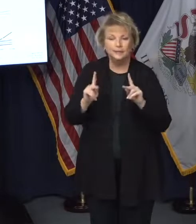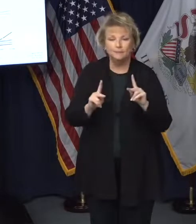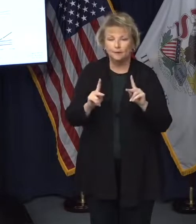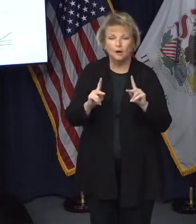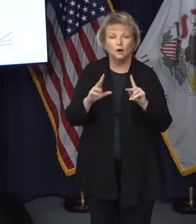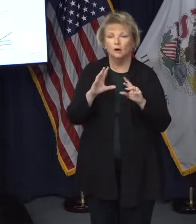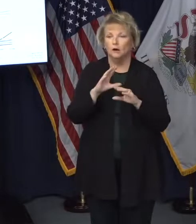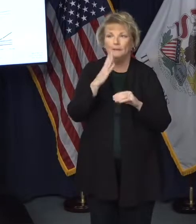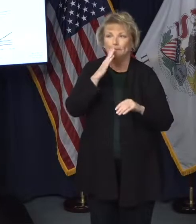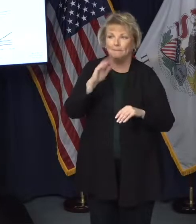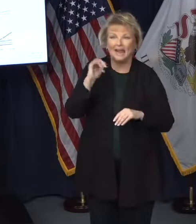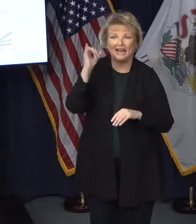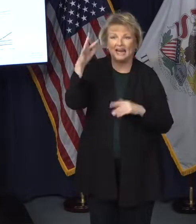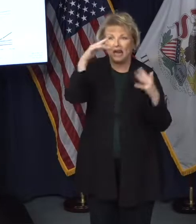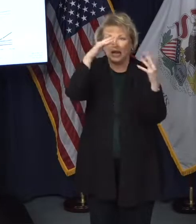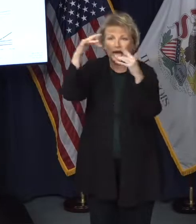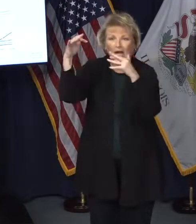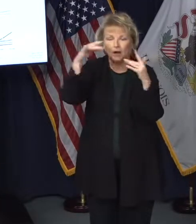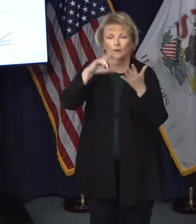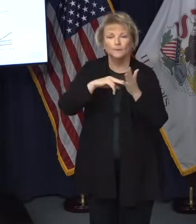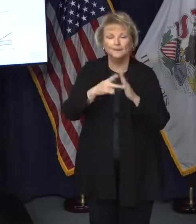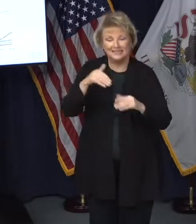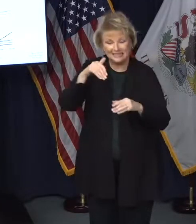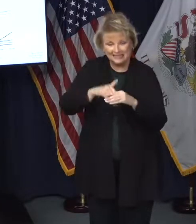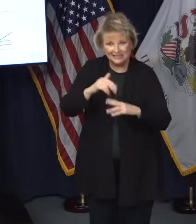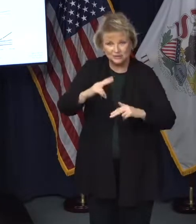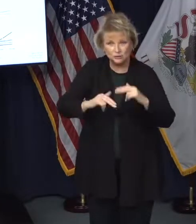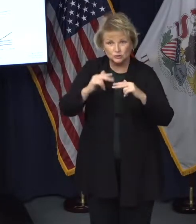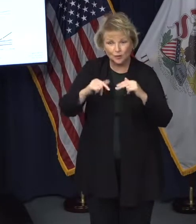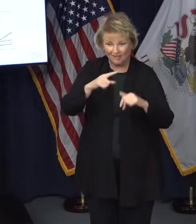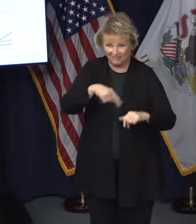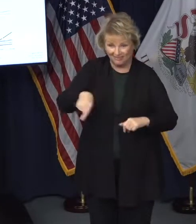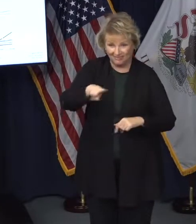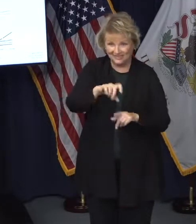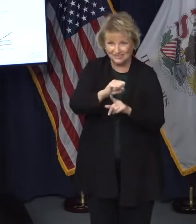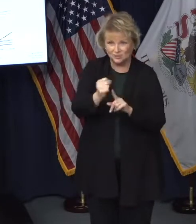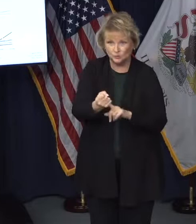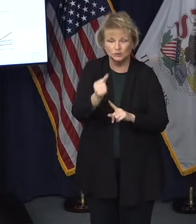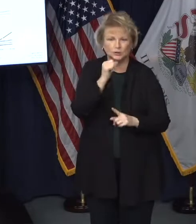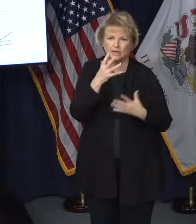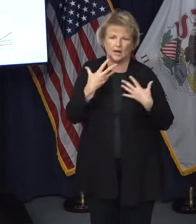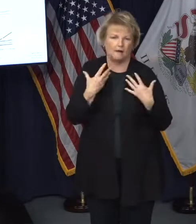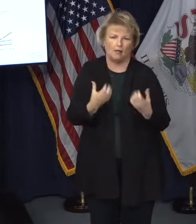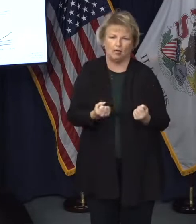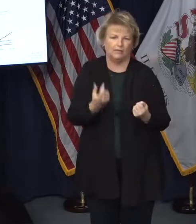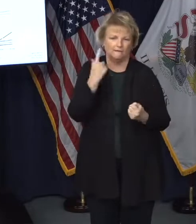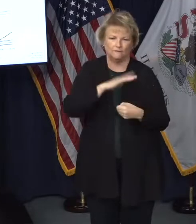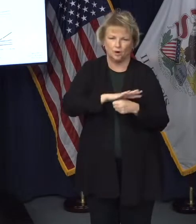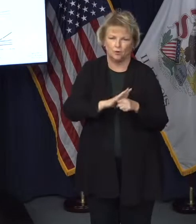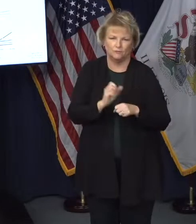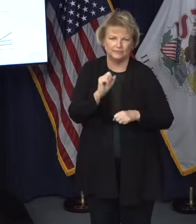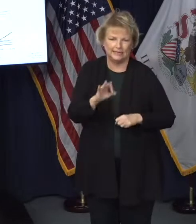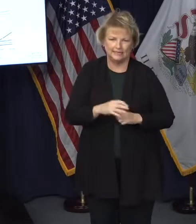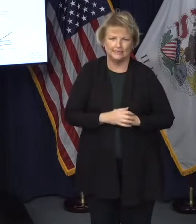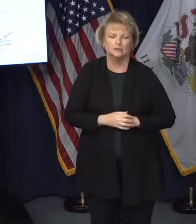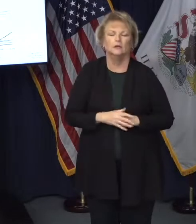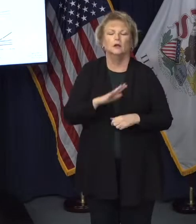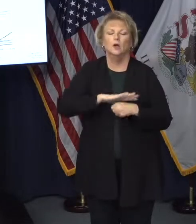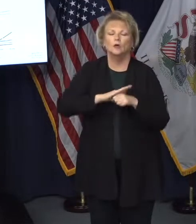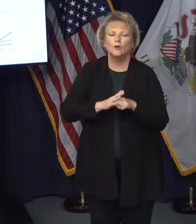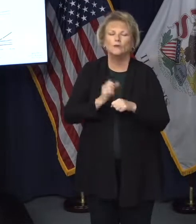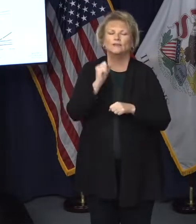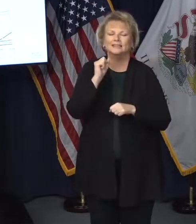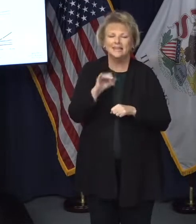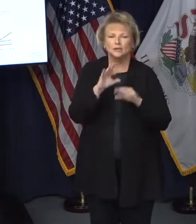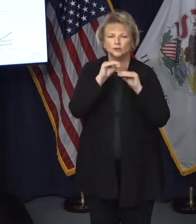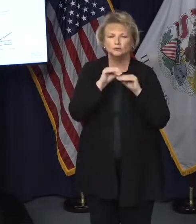less airflow, so again, indoors, is not healthy with this virus. This virus travels. That's